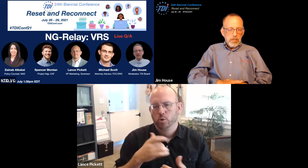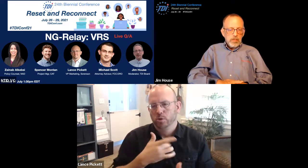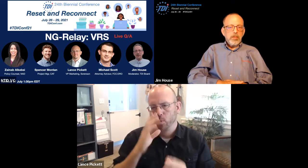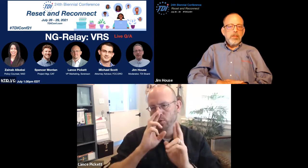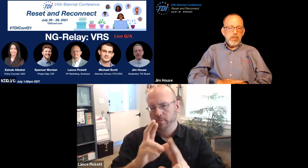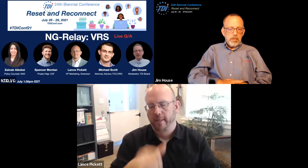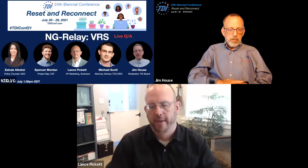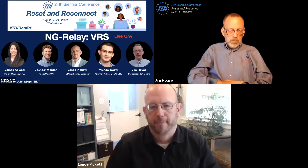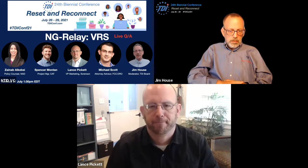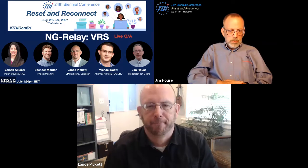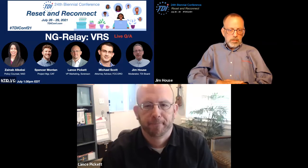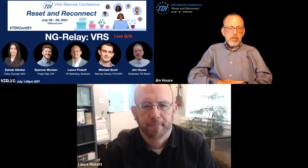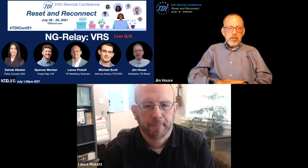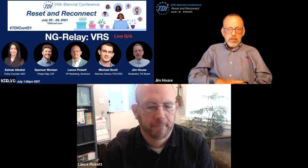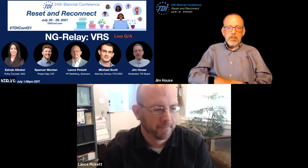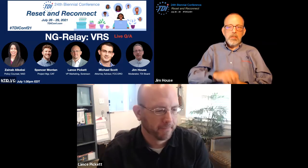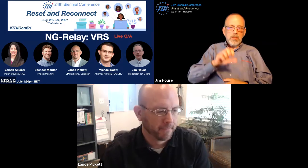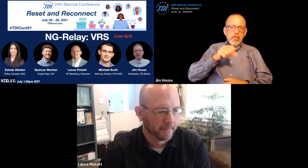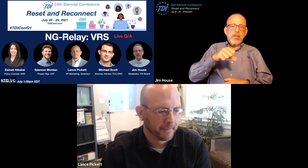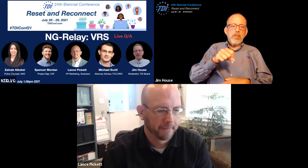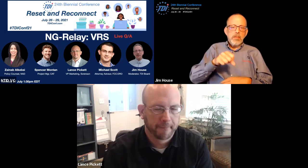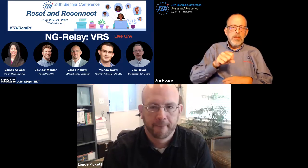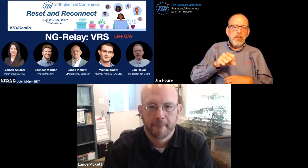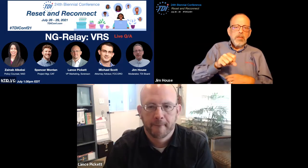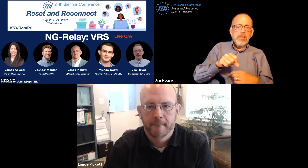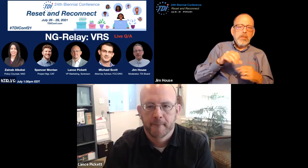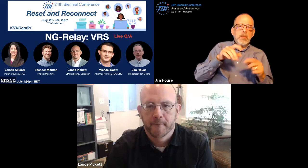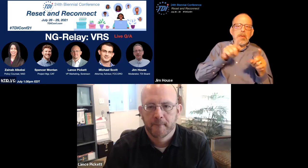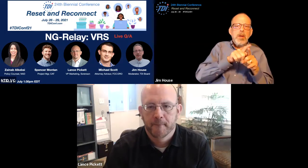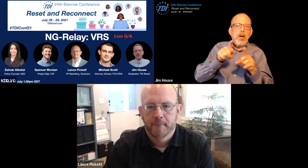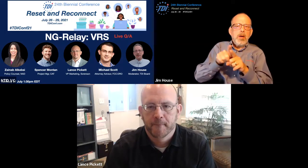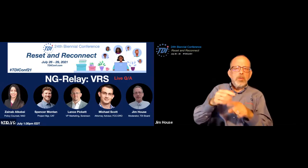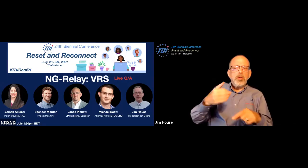be introduced. And the interpreter typically will always honor that request.